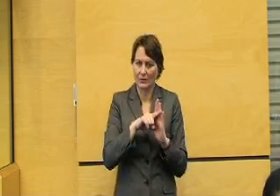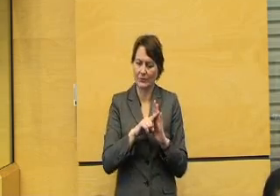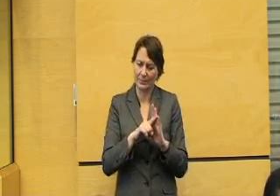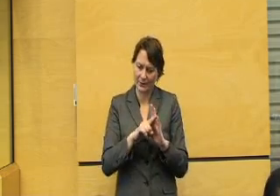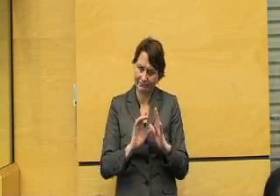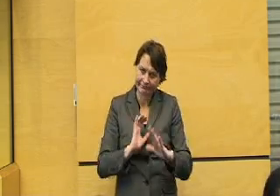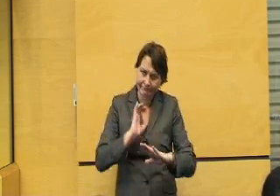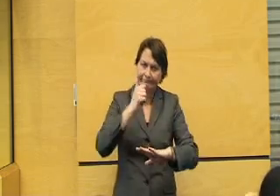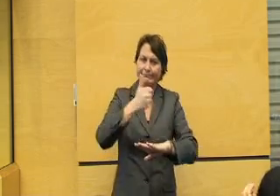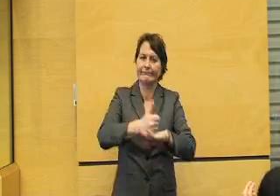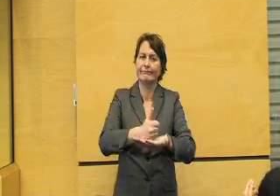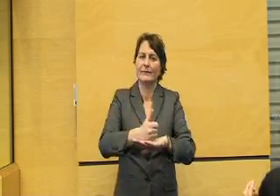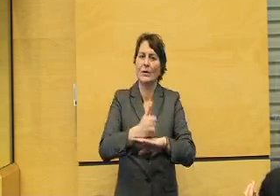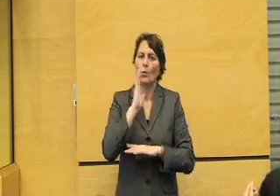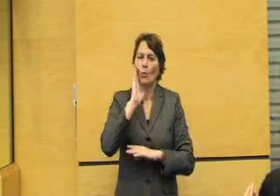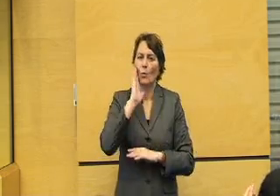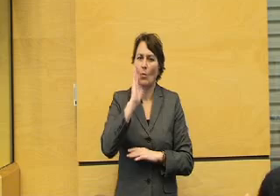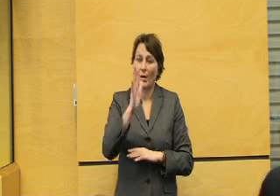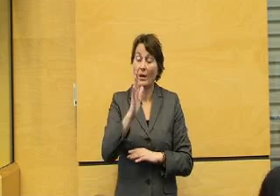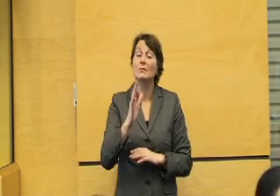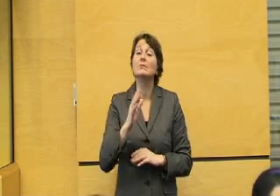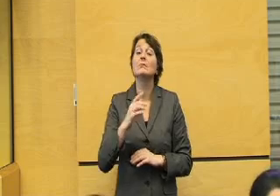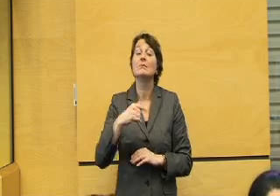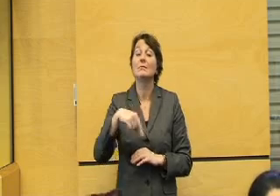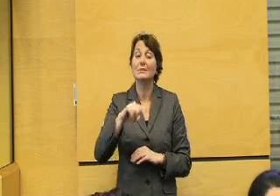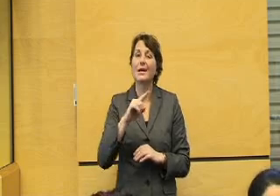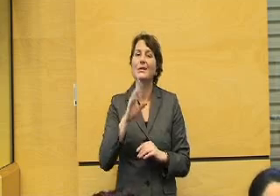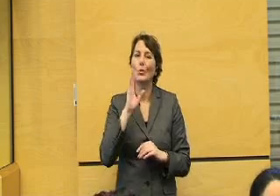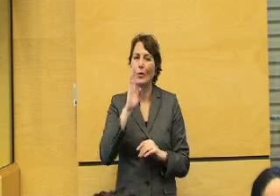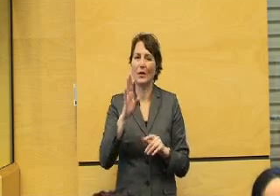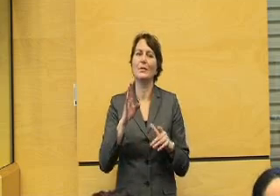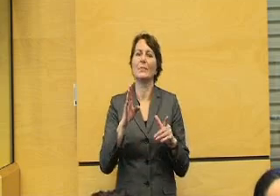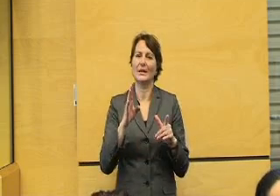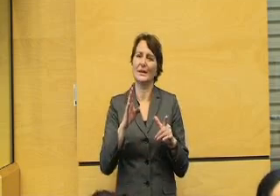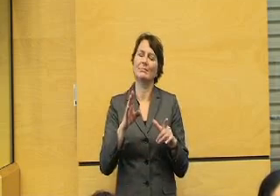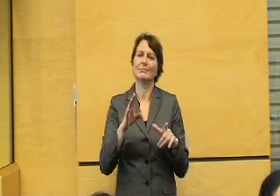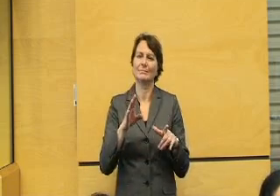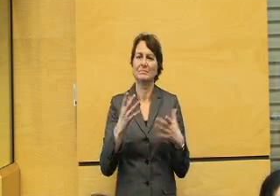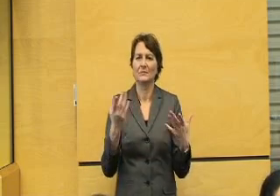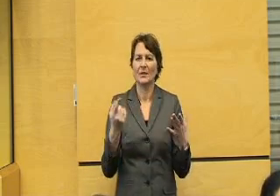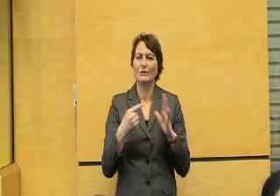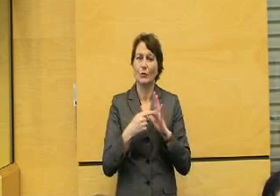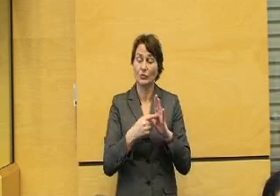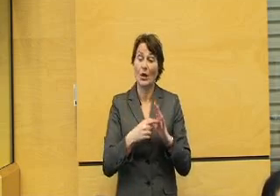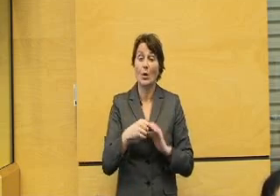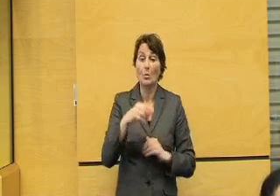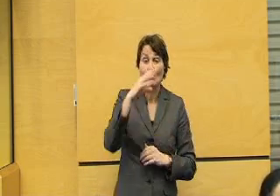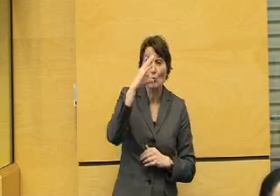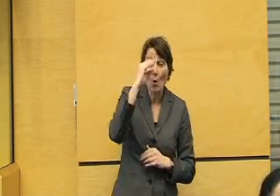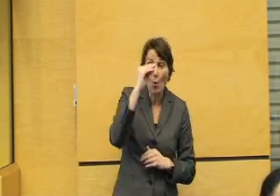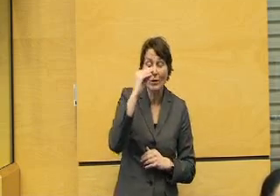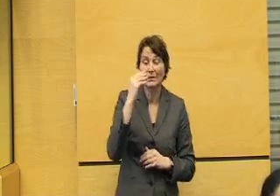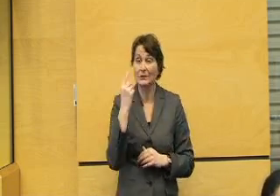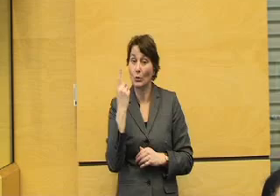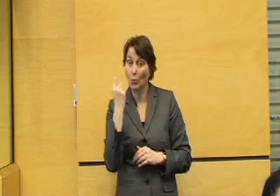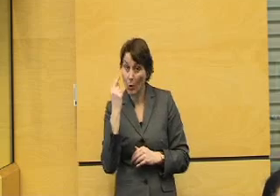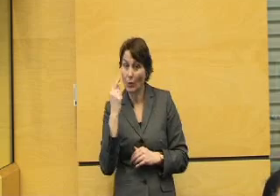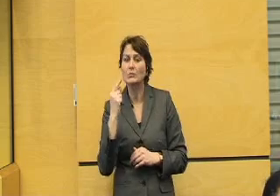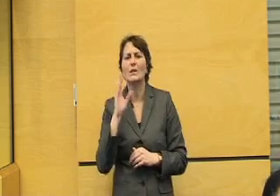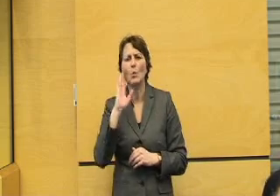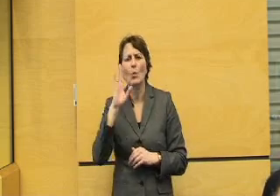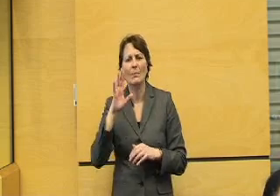so that in general adoption policies for boys and girls in Thailand,